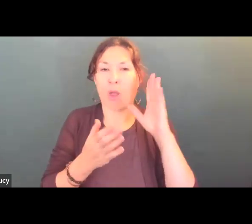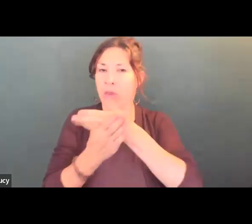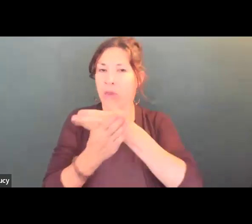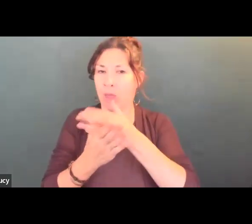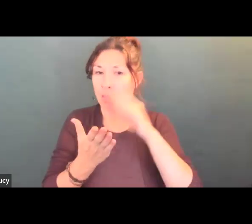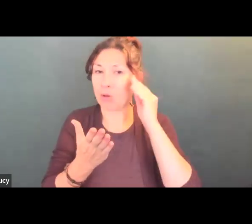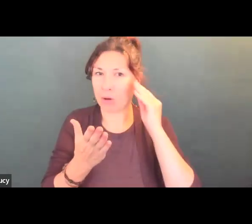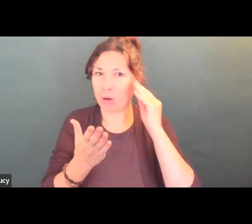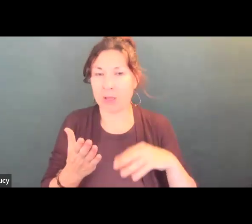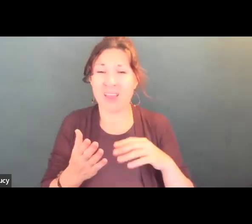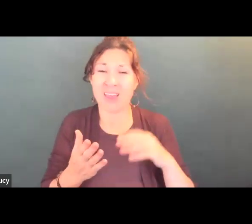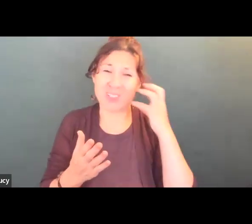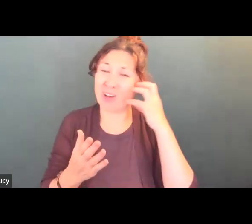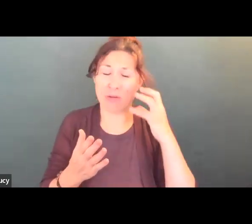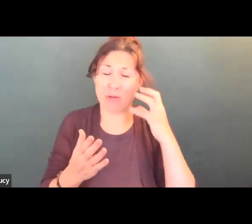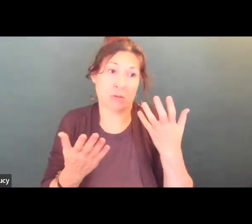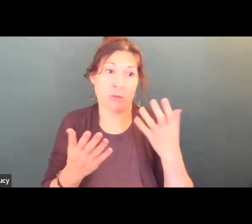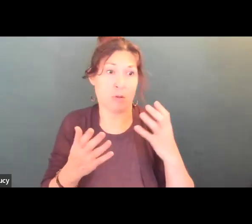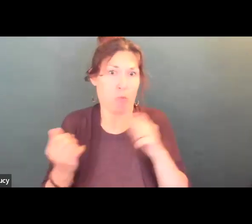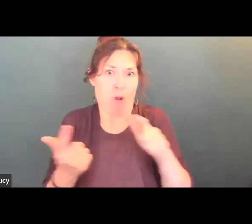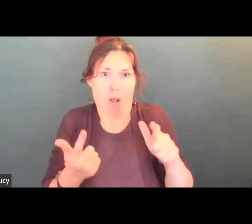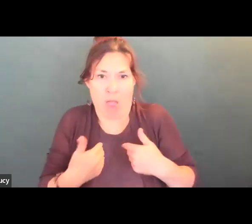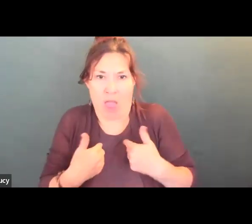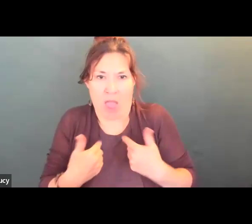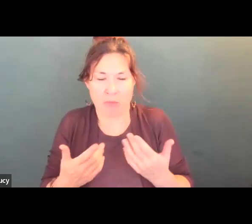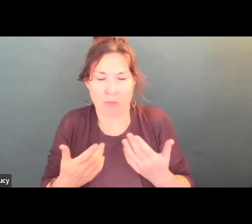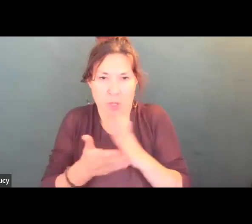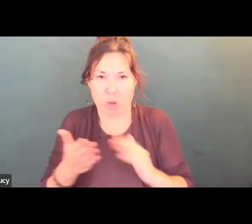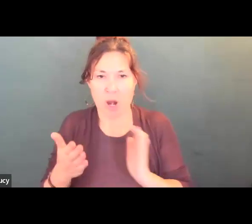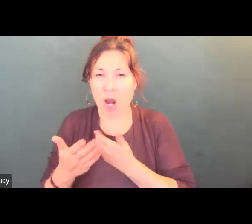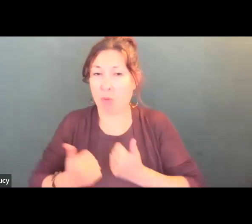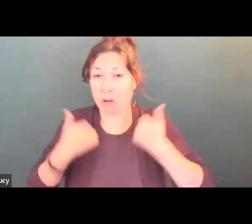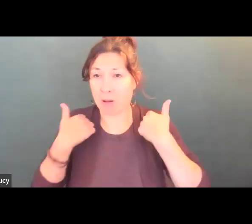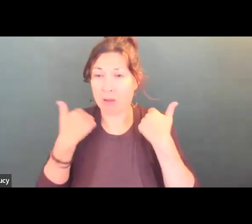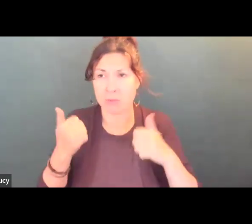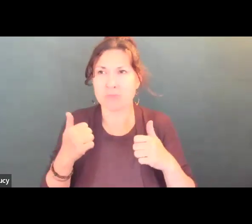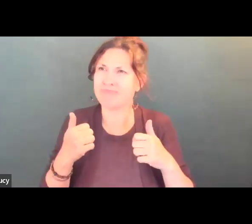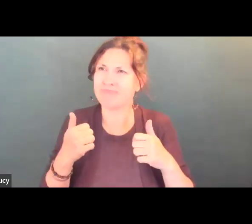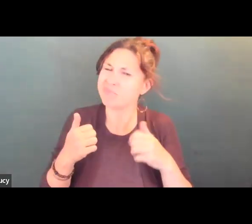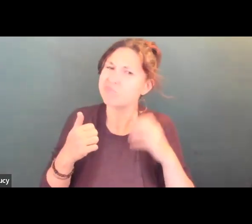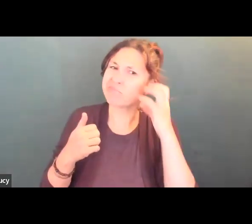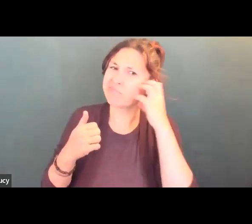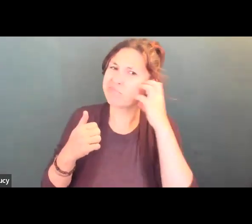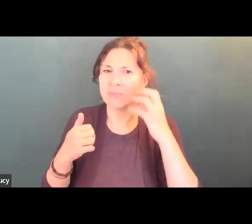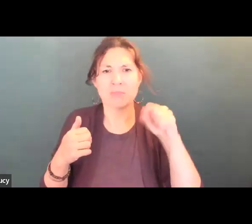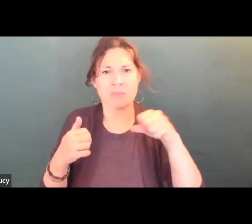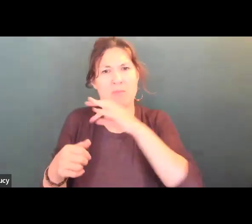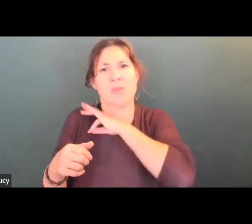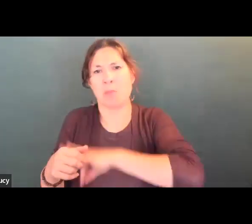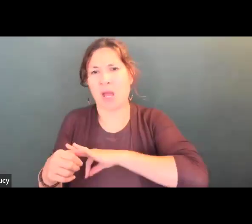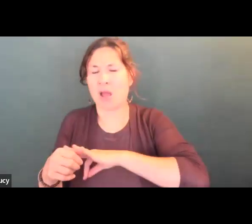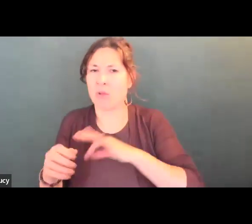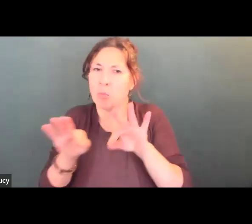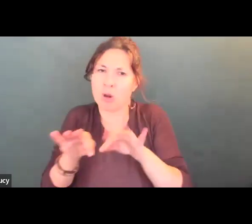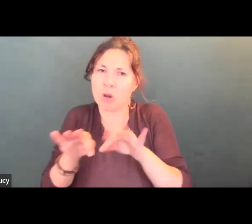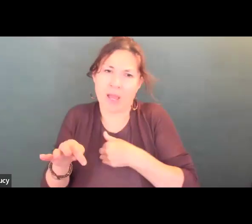integral part of our lives. We all can agree that they provide many benefits, but we also have learned from national trend data